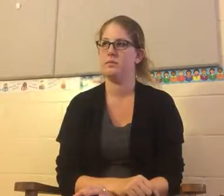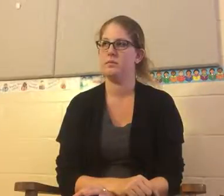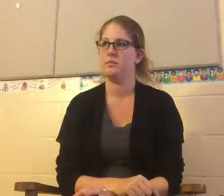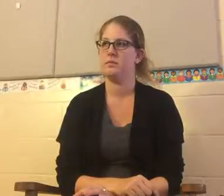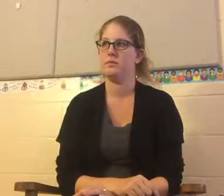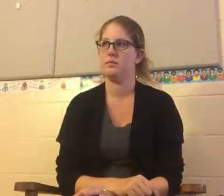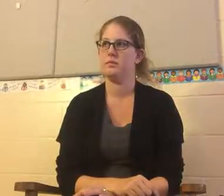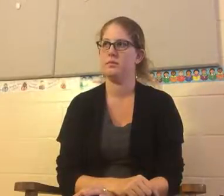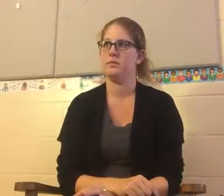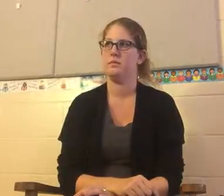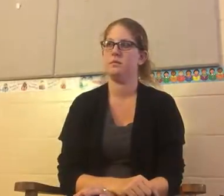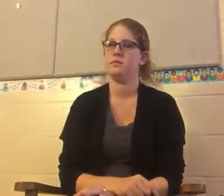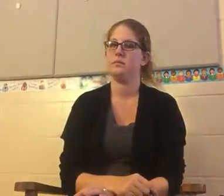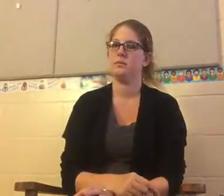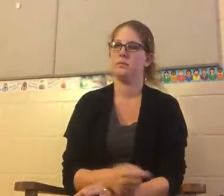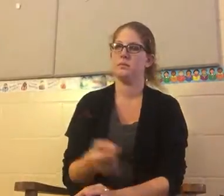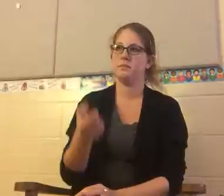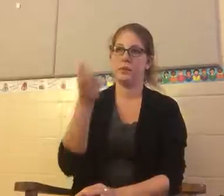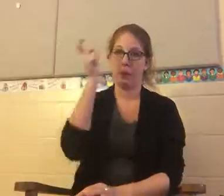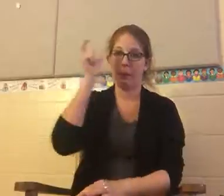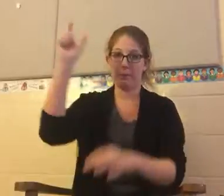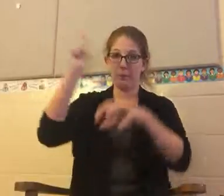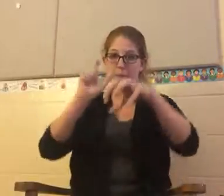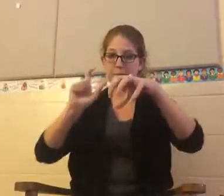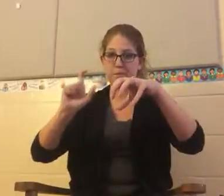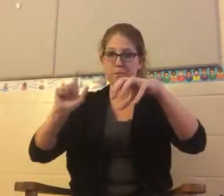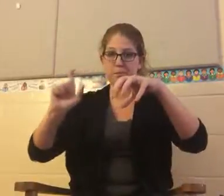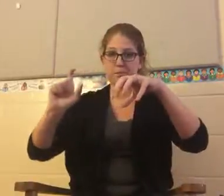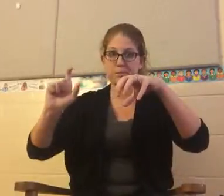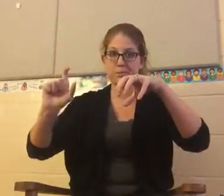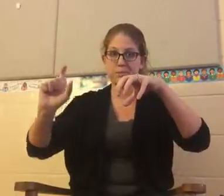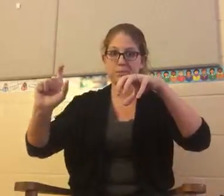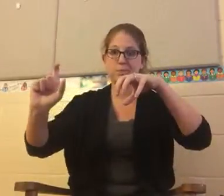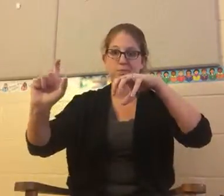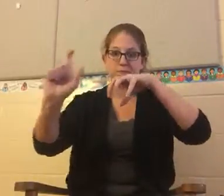The moon orbits Earth in a counterclockwise motion.